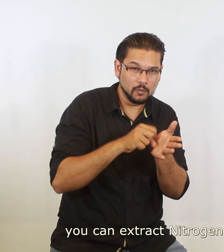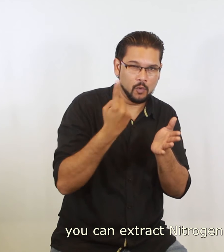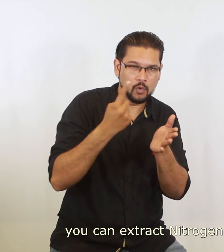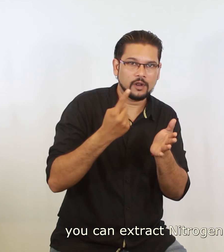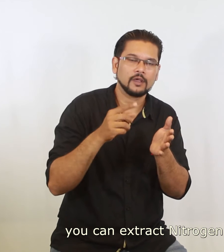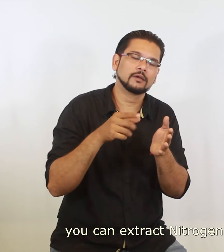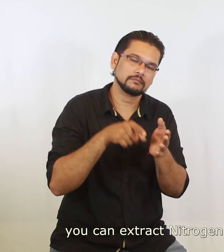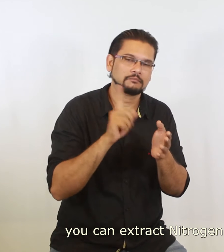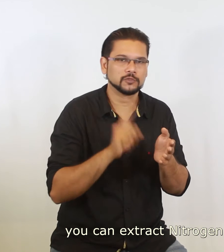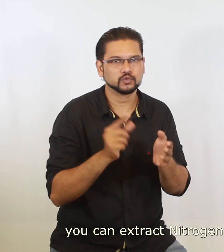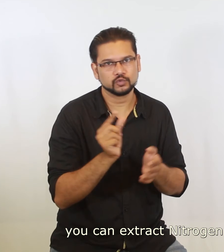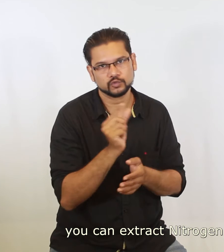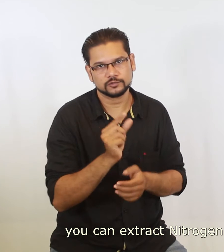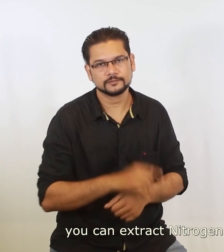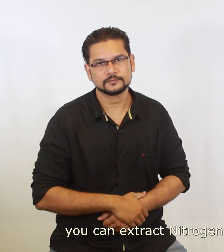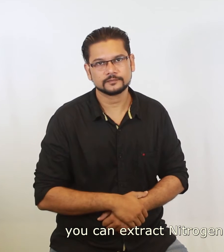you can extract nitrogen from the air.